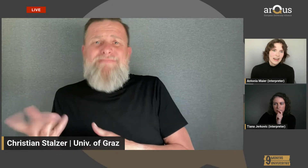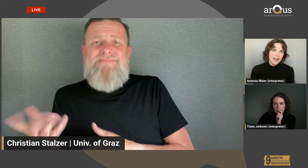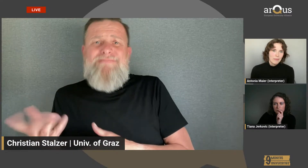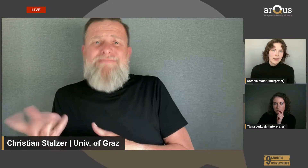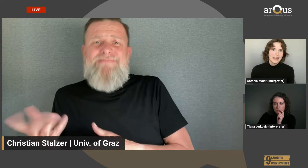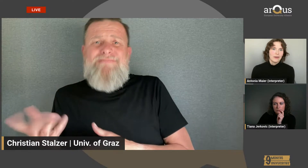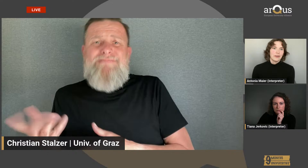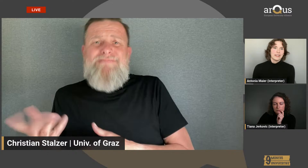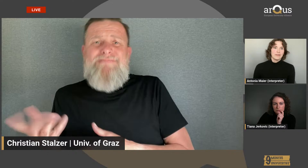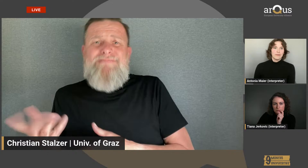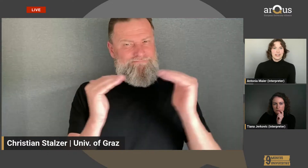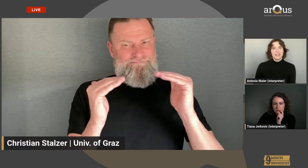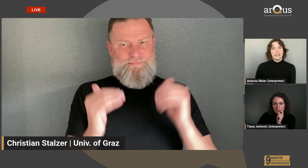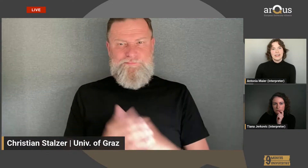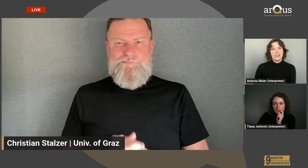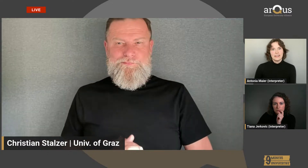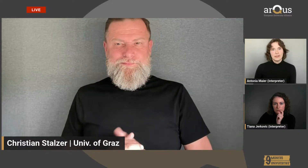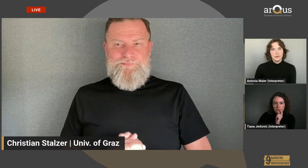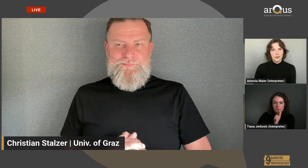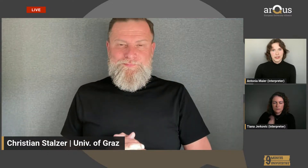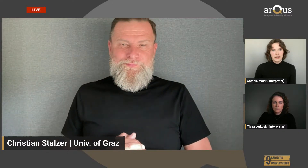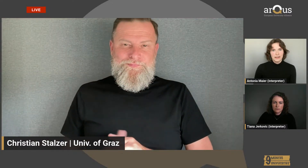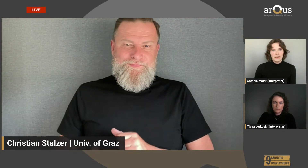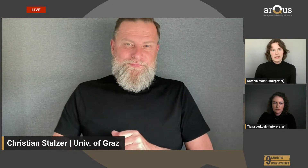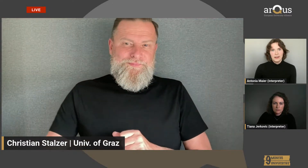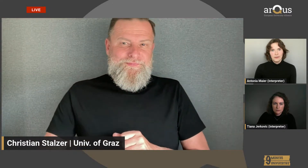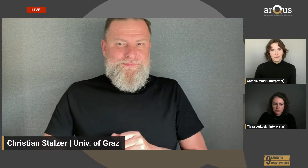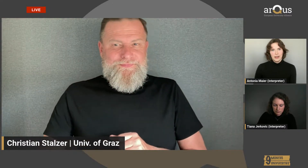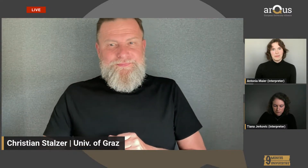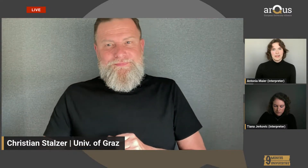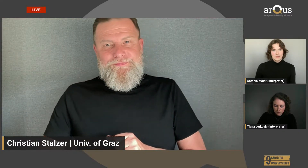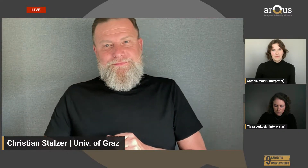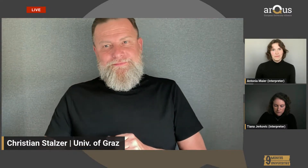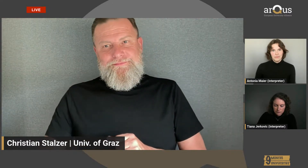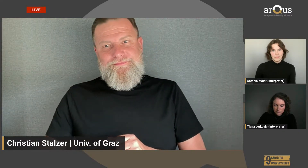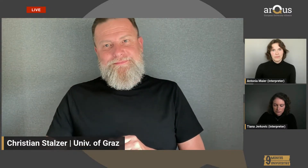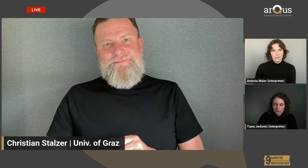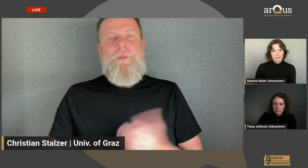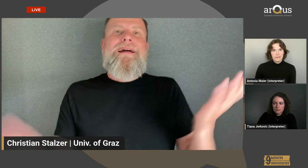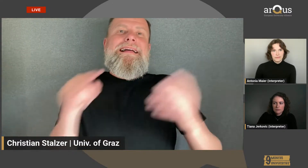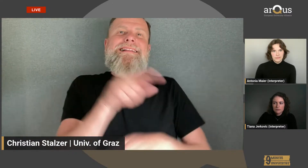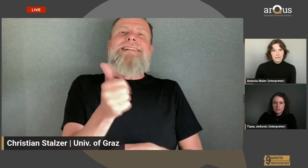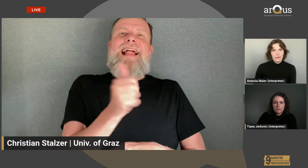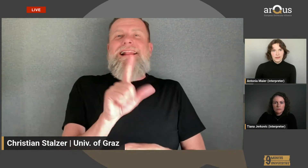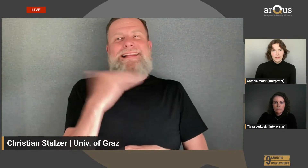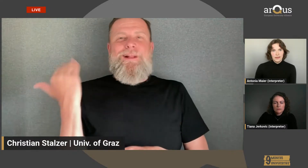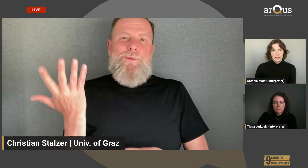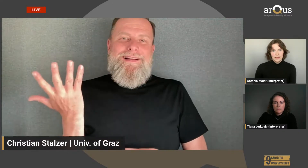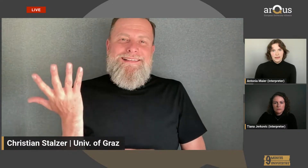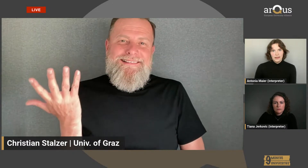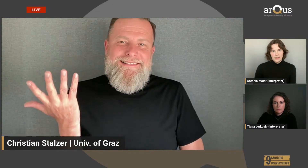these are happening on different institutional frames.